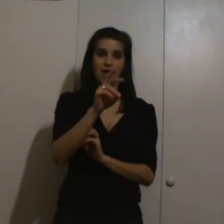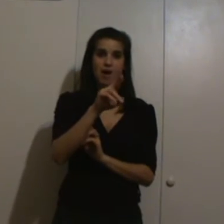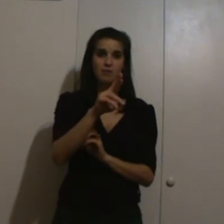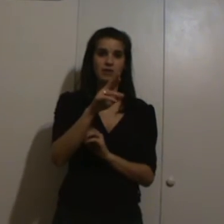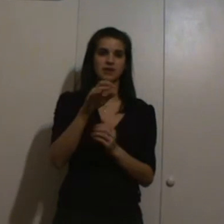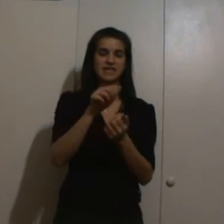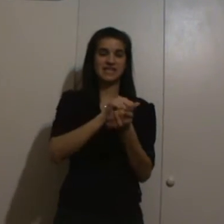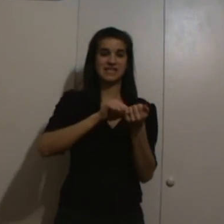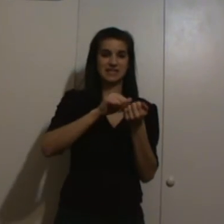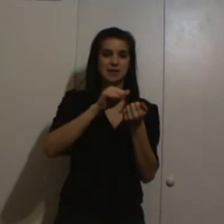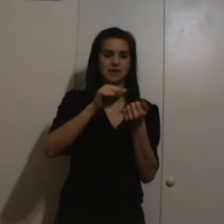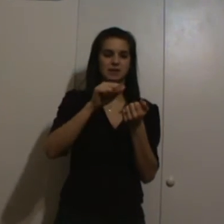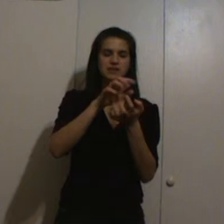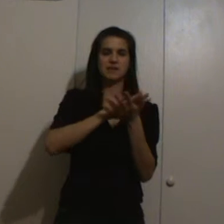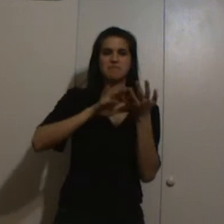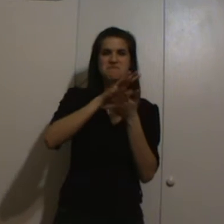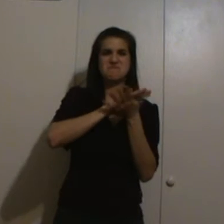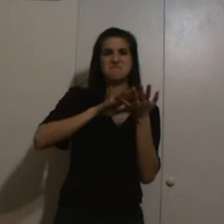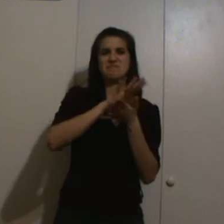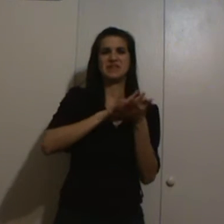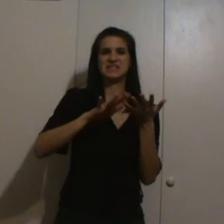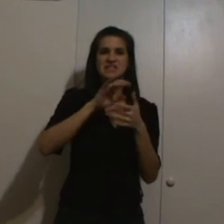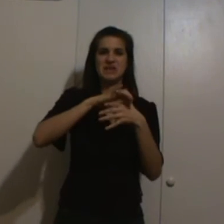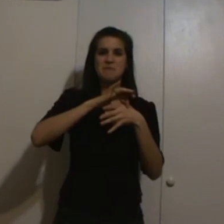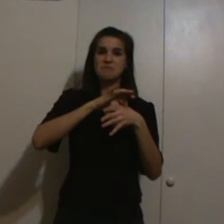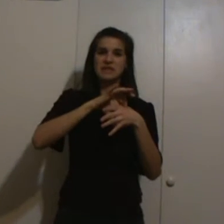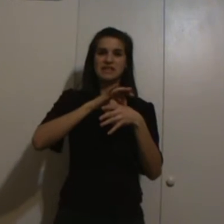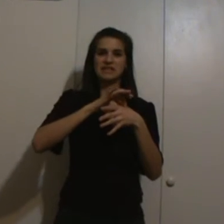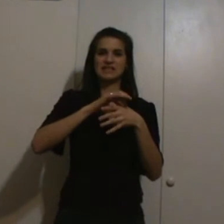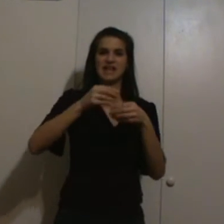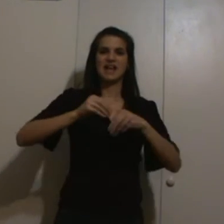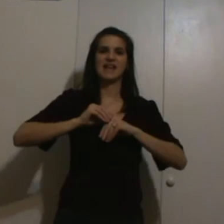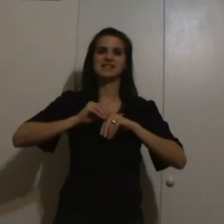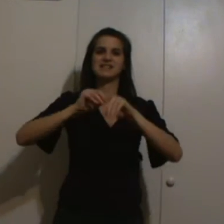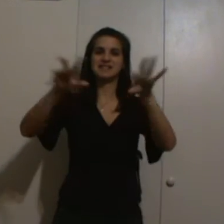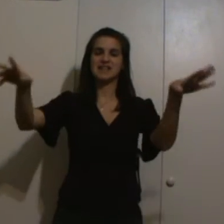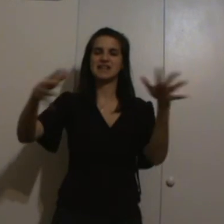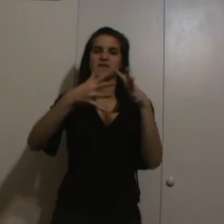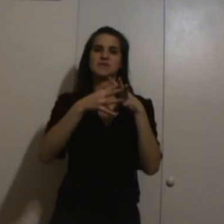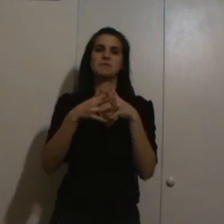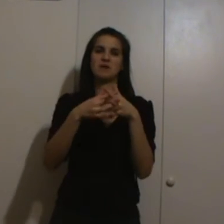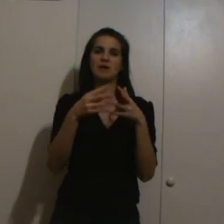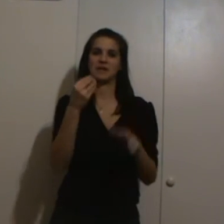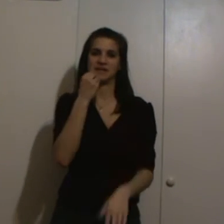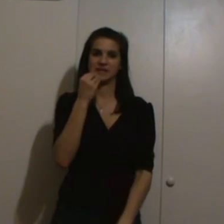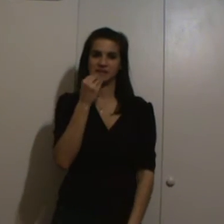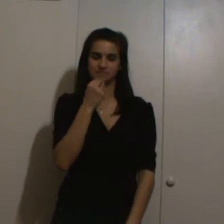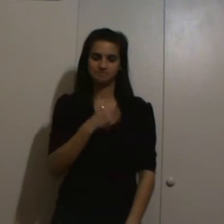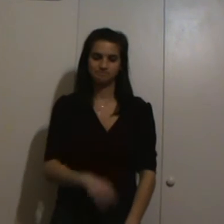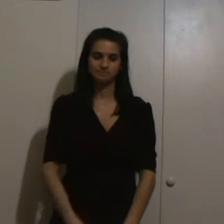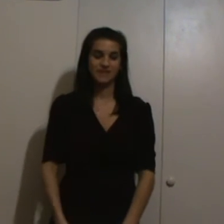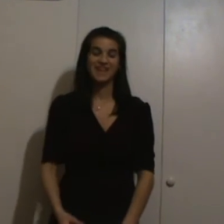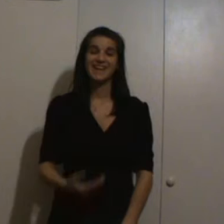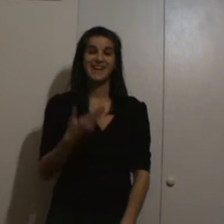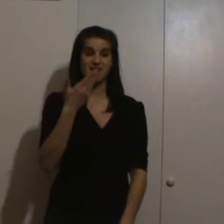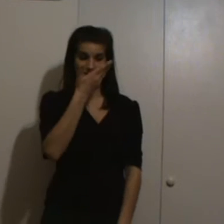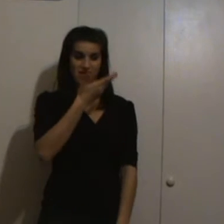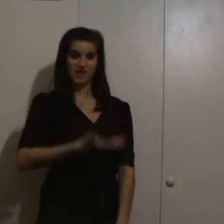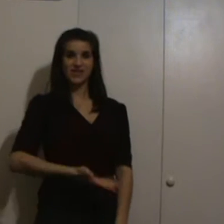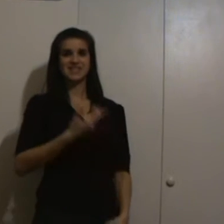breakfast. That's just an example of what businesses can do. Not that they always do, but what they can